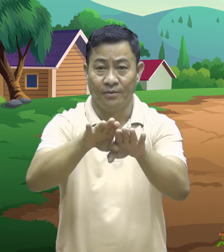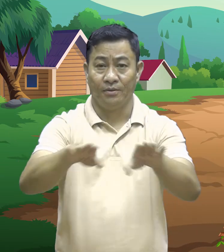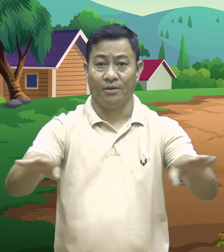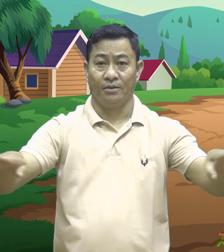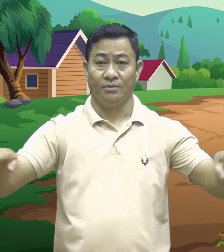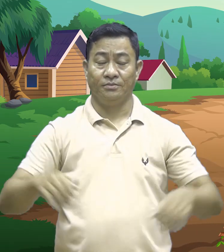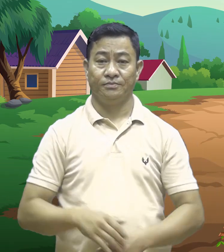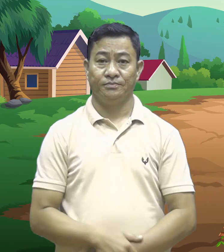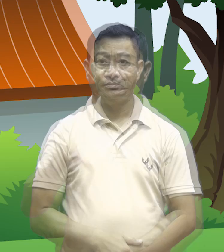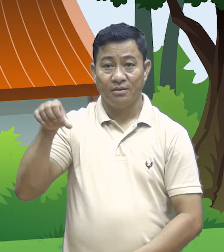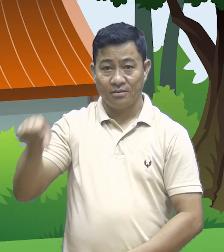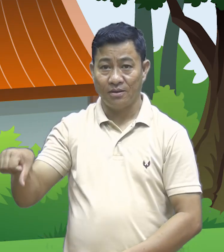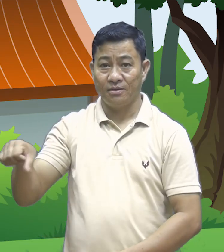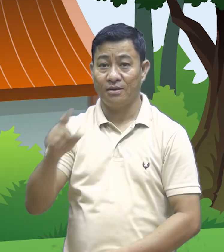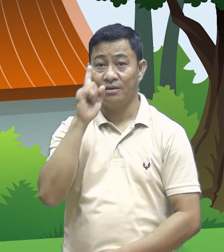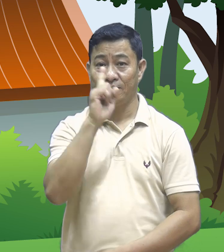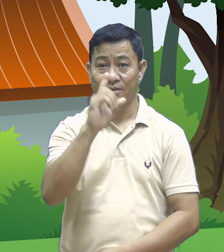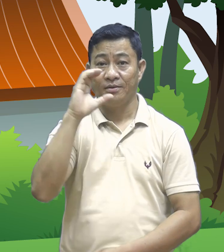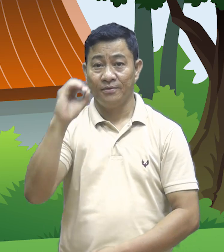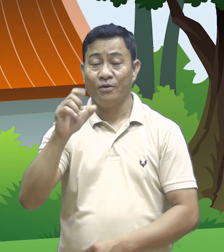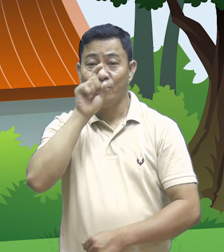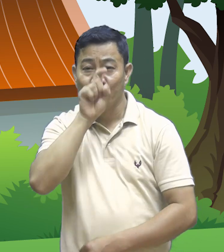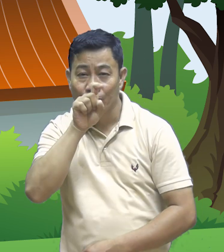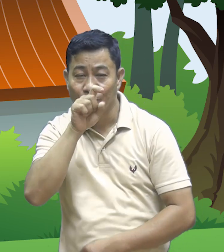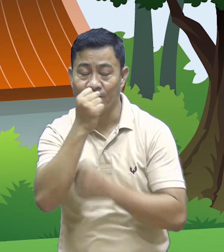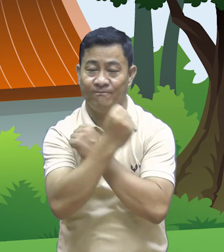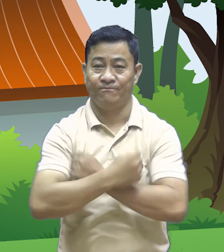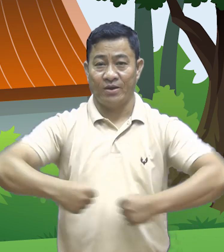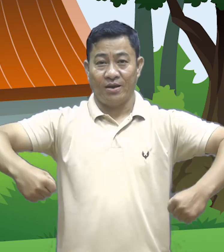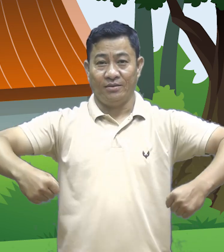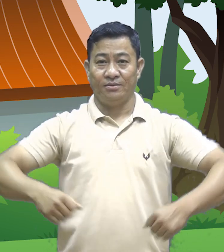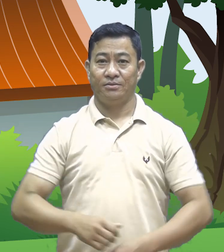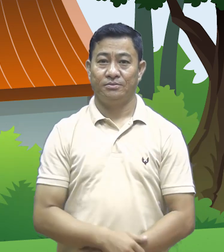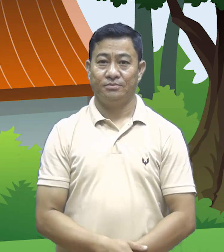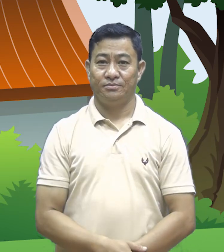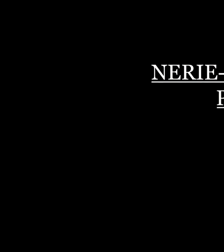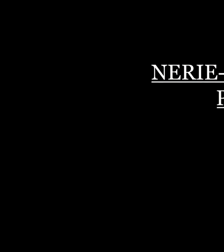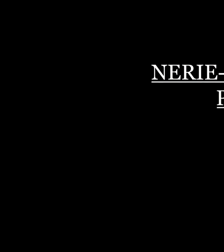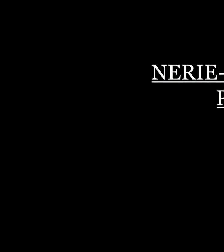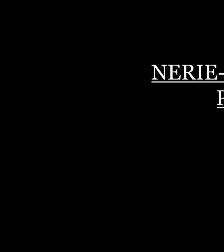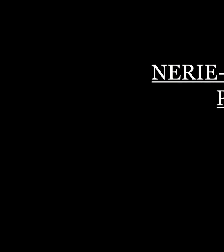lay them straight. 9, 10, a big fat hen.